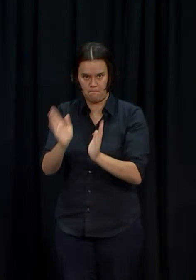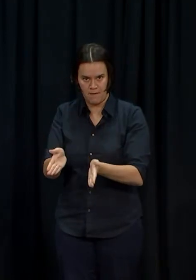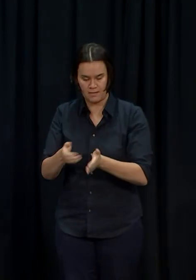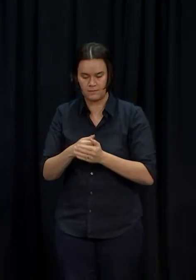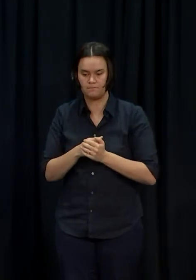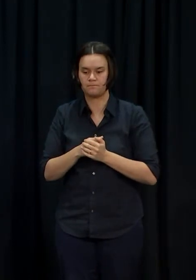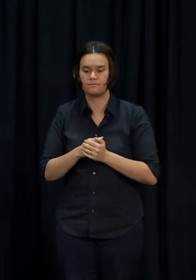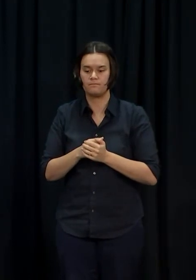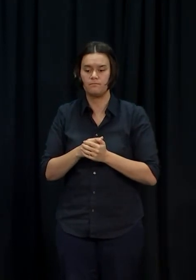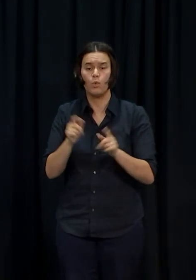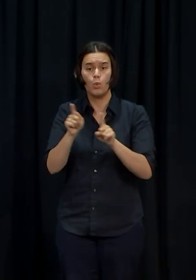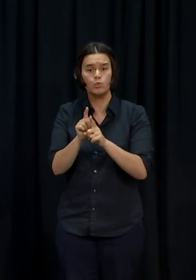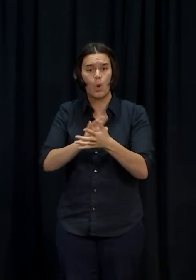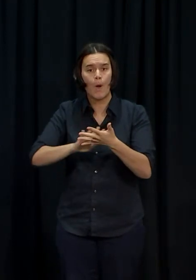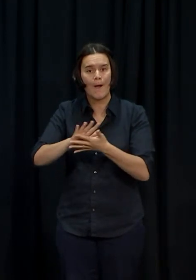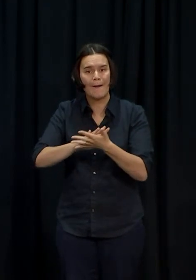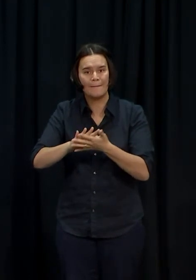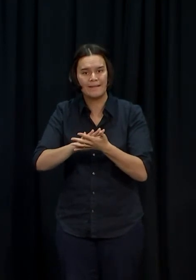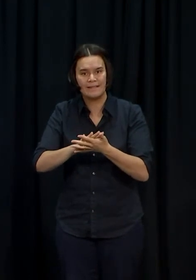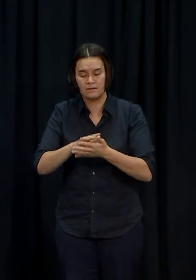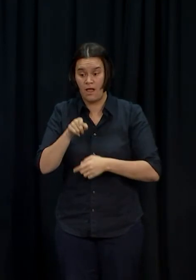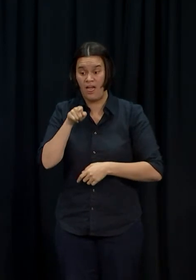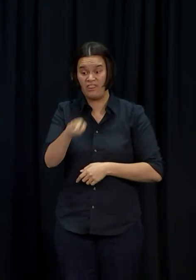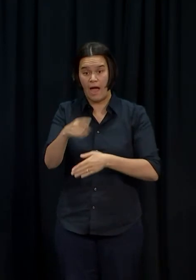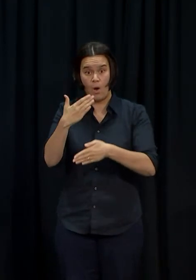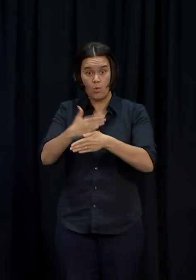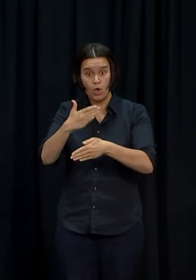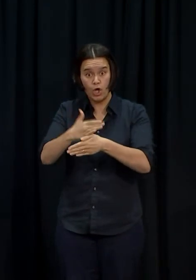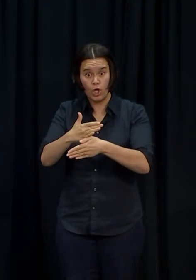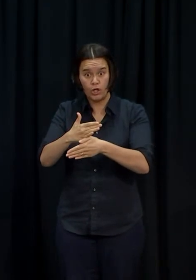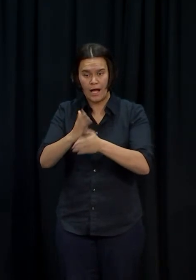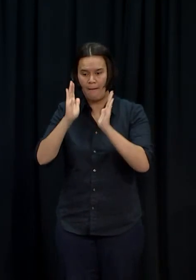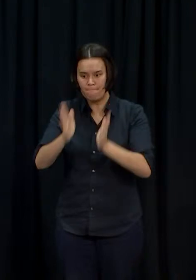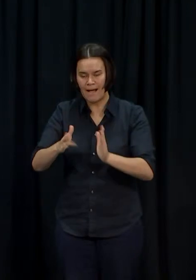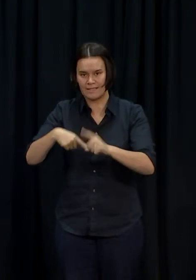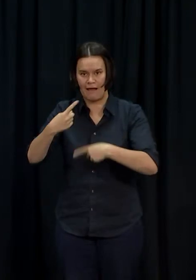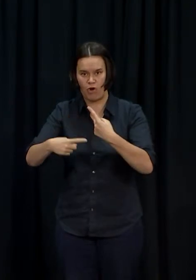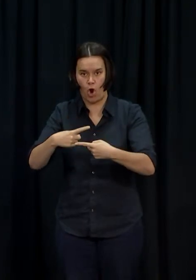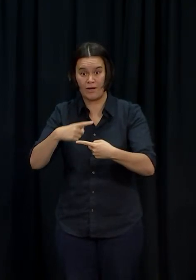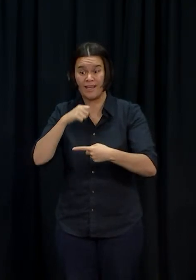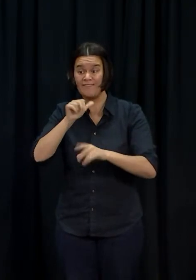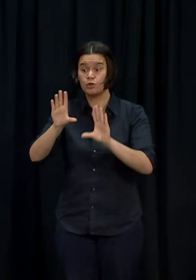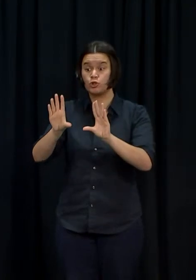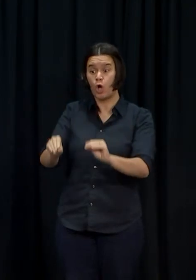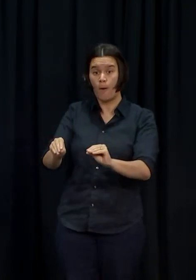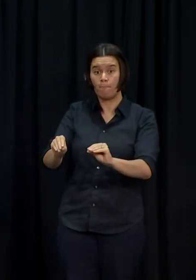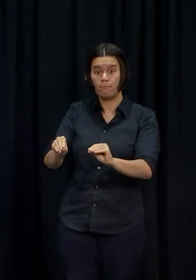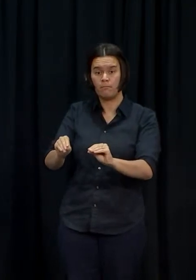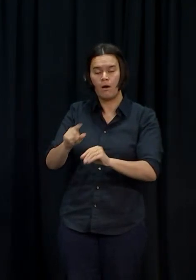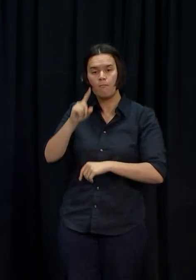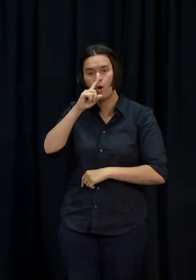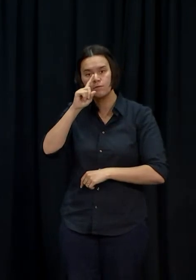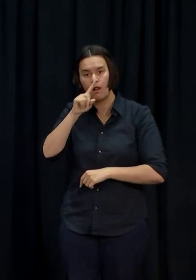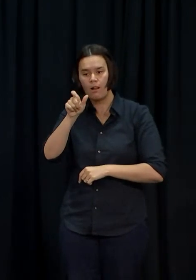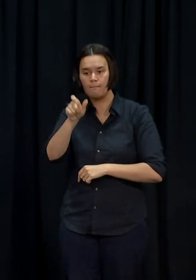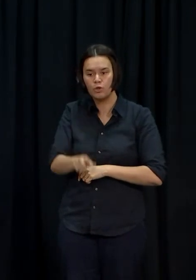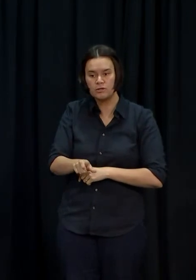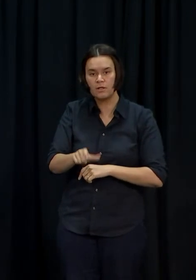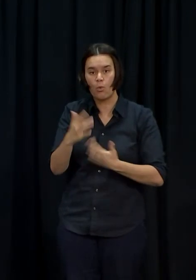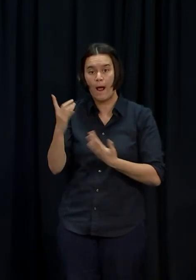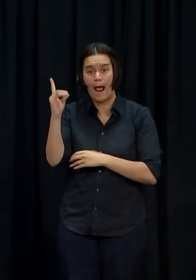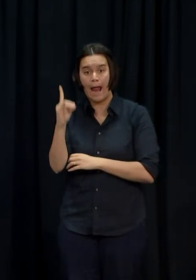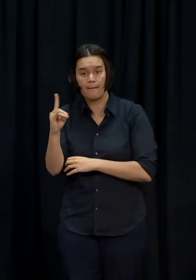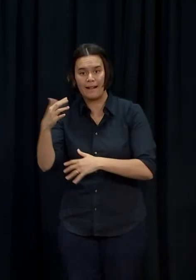must continue to be performed to either prevent an immediate risk of death or serious injury to a person or animal, or prevent